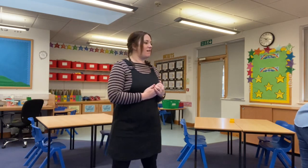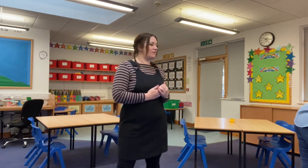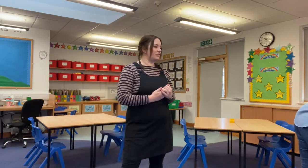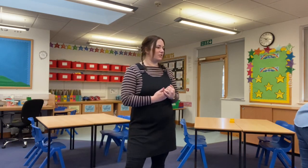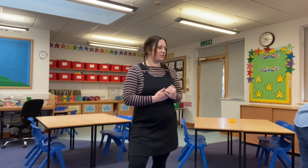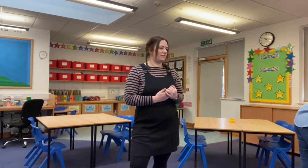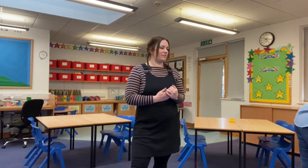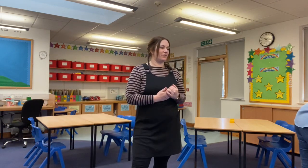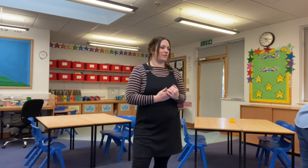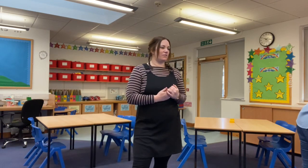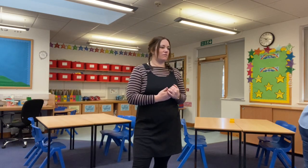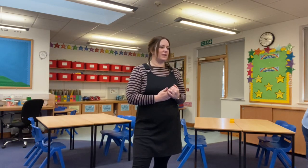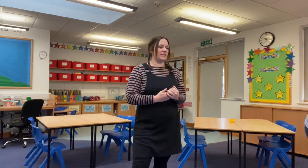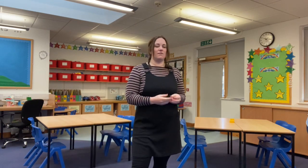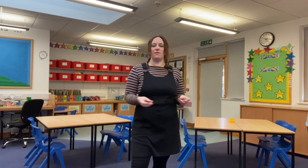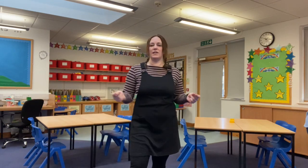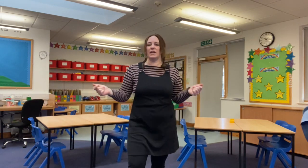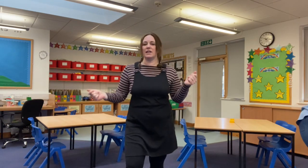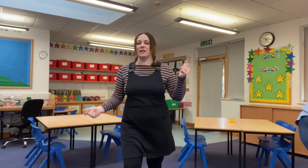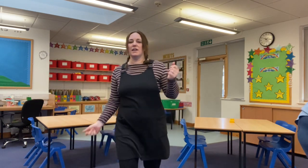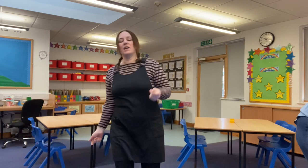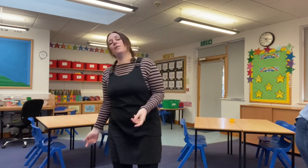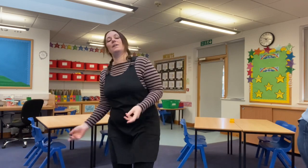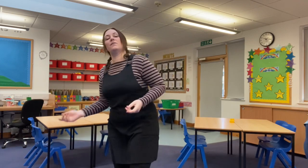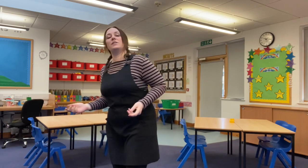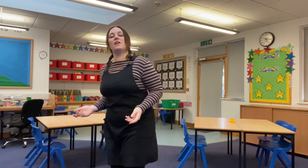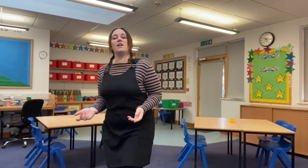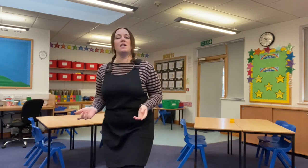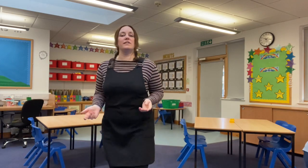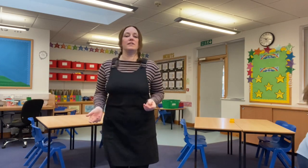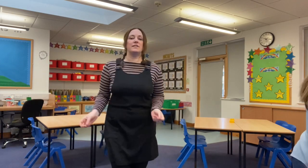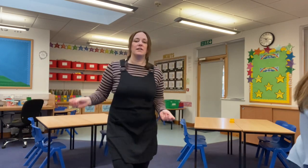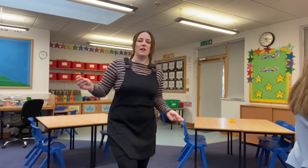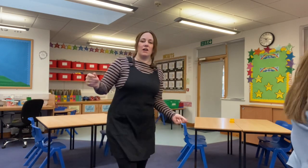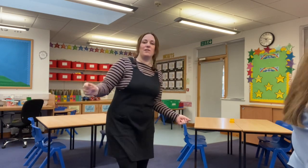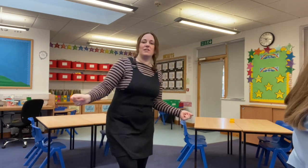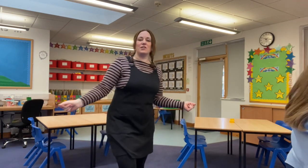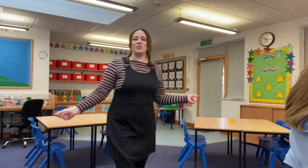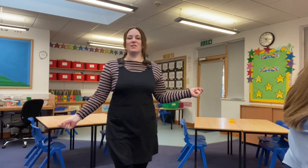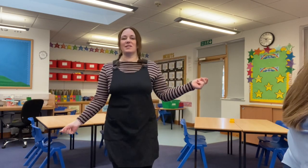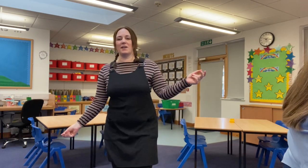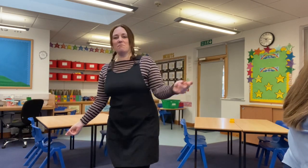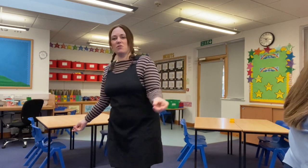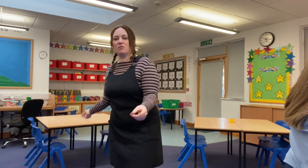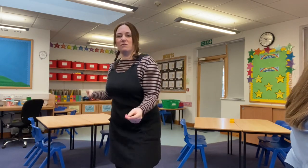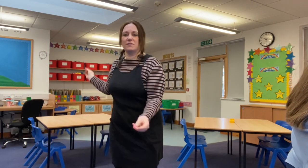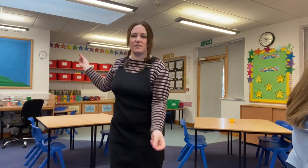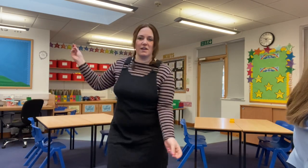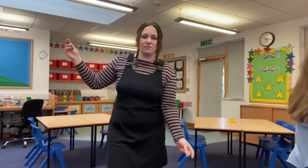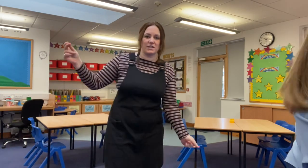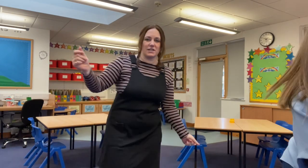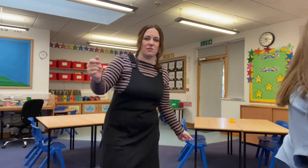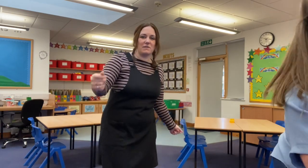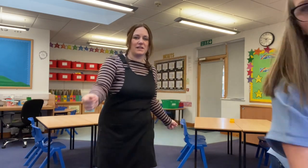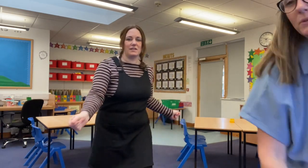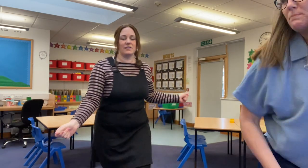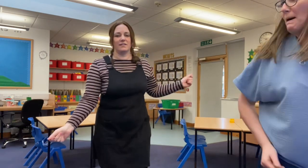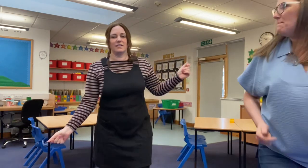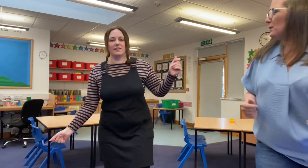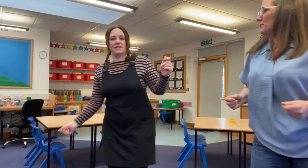March. Here we go. Already. Right, ready. Everyone have a dance. Really does, I do the same moves every single week. Do mum moves.